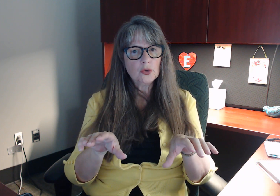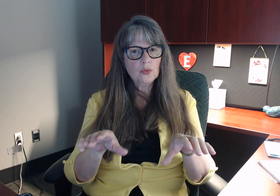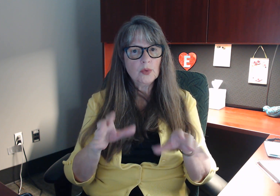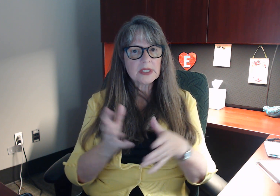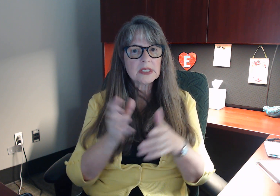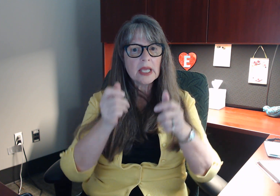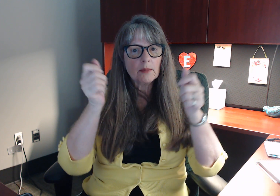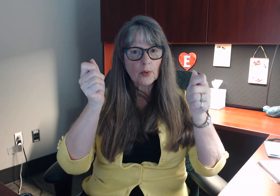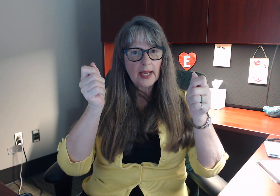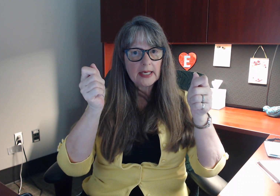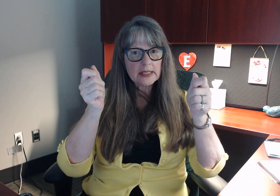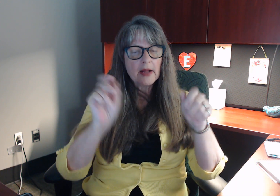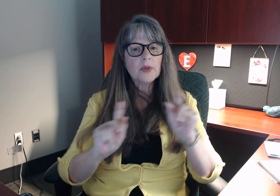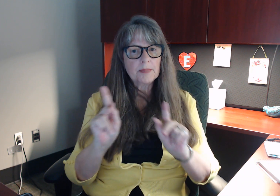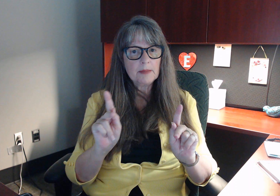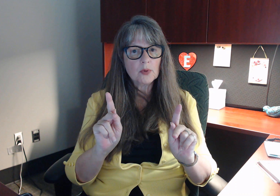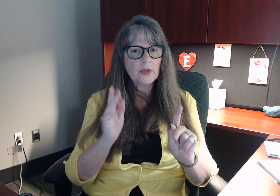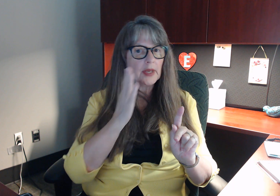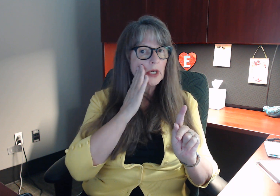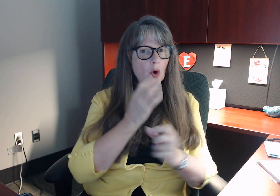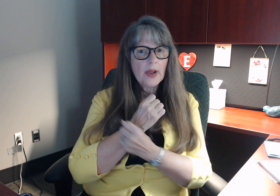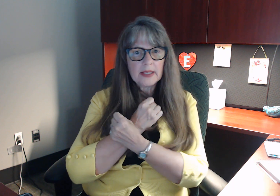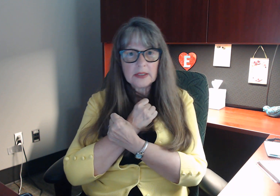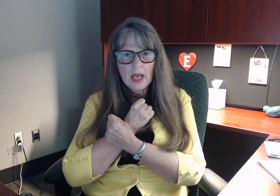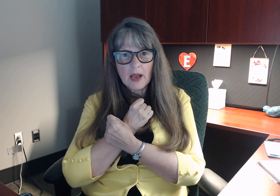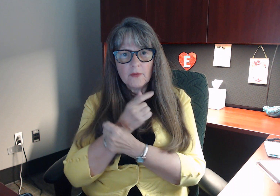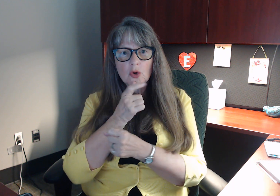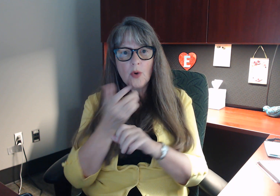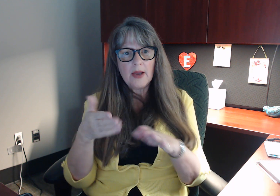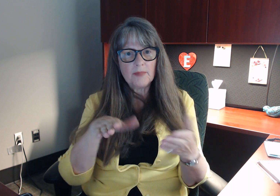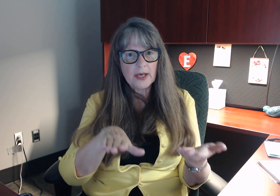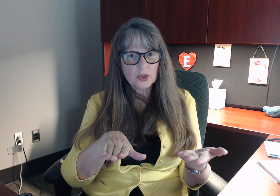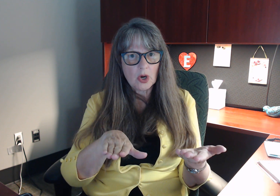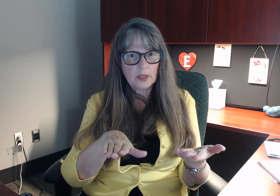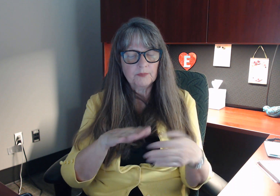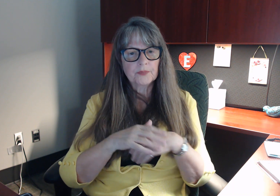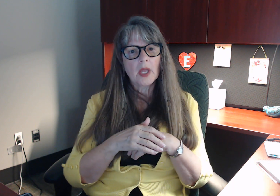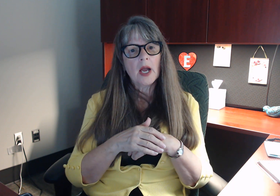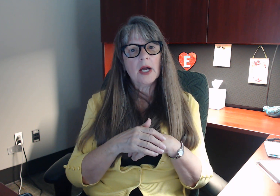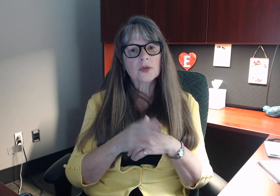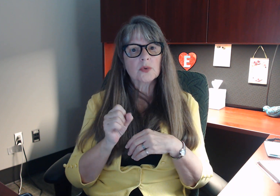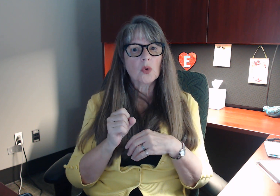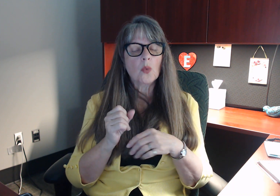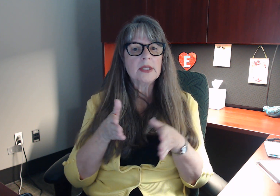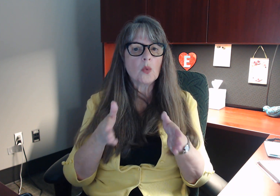do celebrate the people that they know and love who have passed on. So it's a way